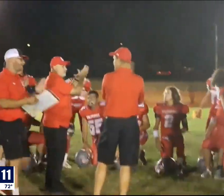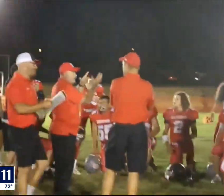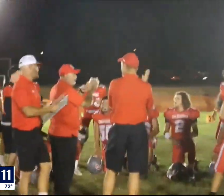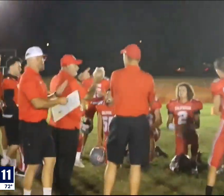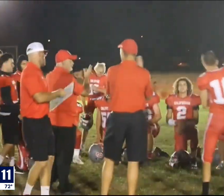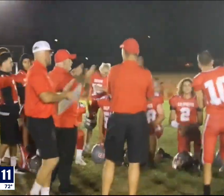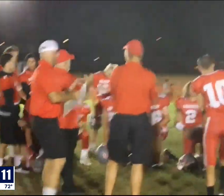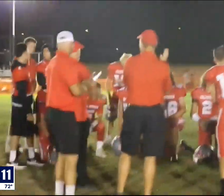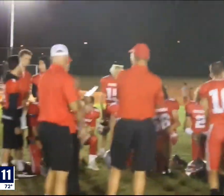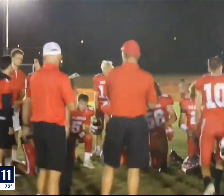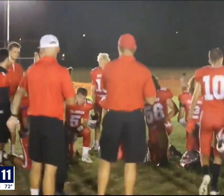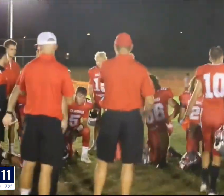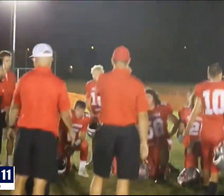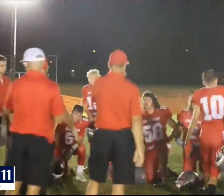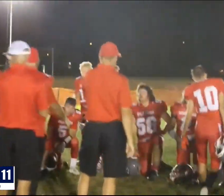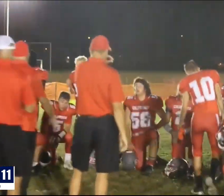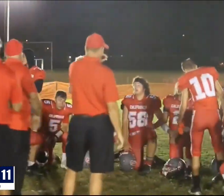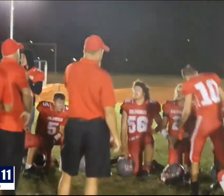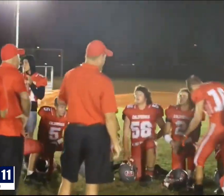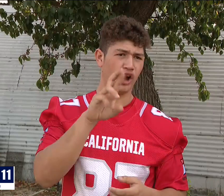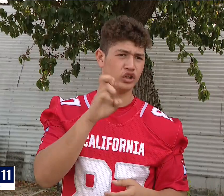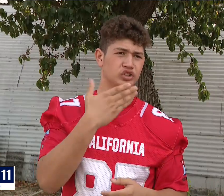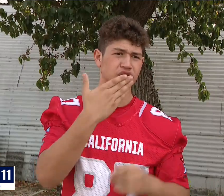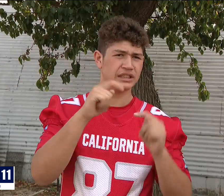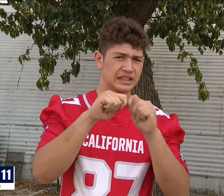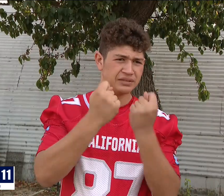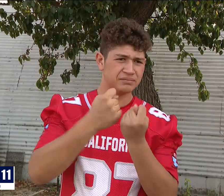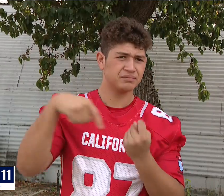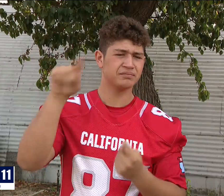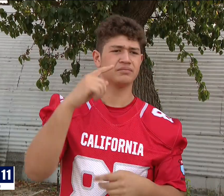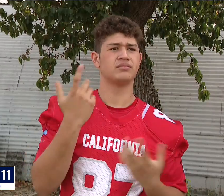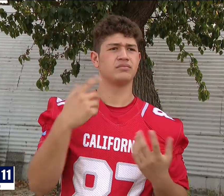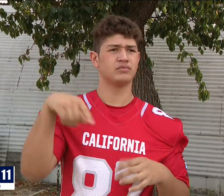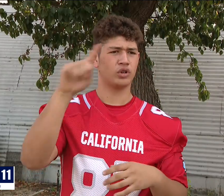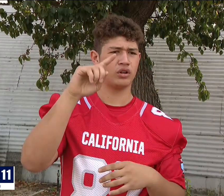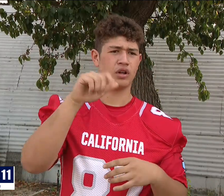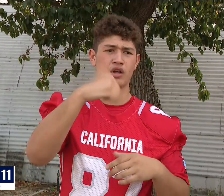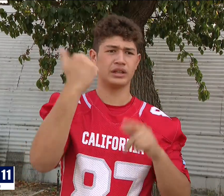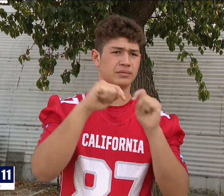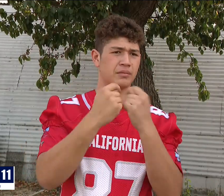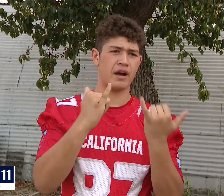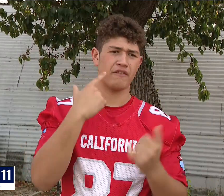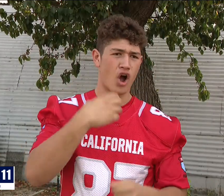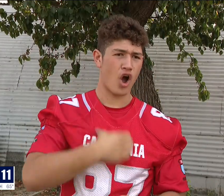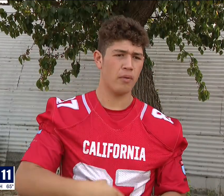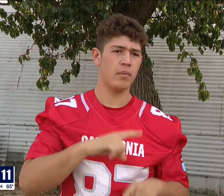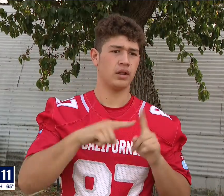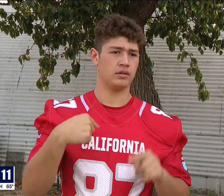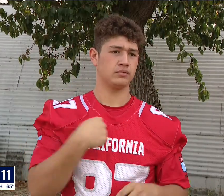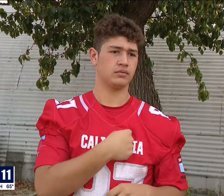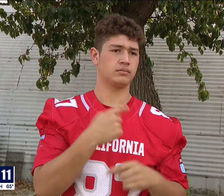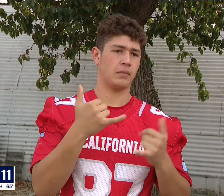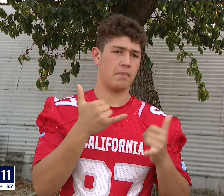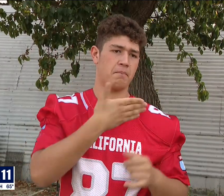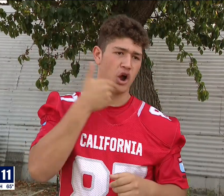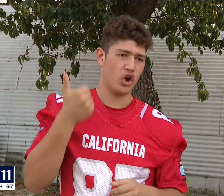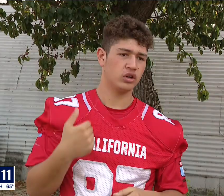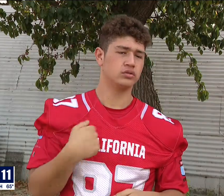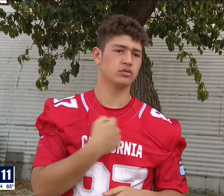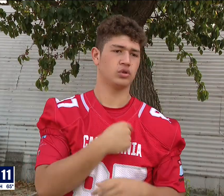have been against hearing teams. Oh yeah, they were good teams. They certainly were. And you know, they played with passion as well. We